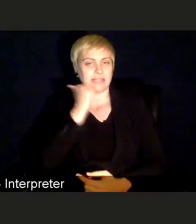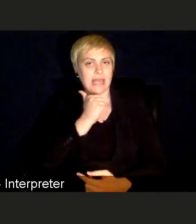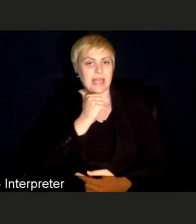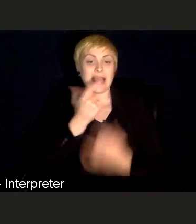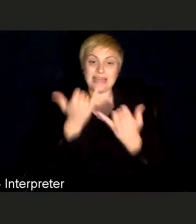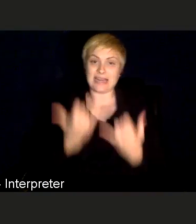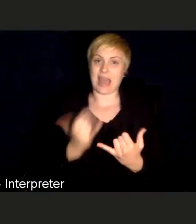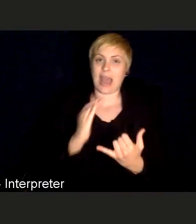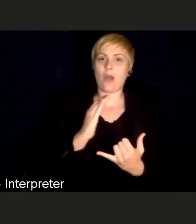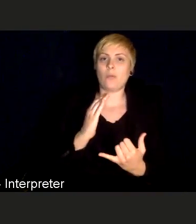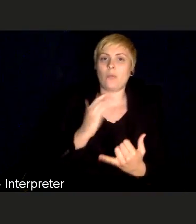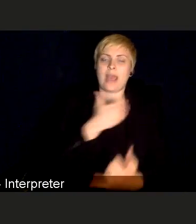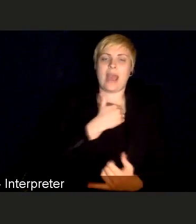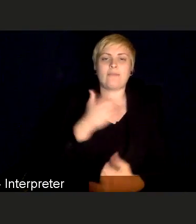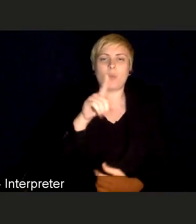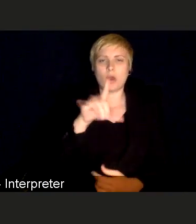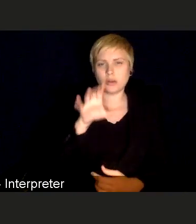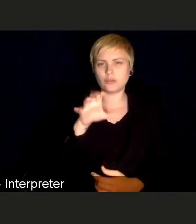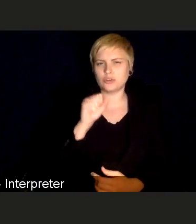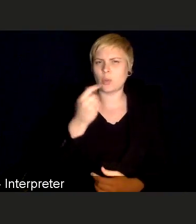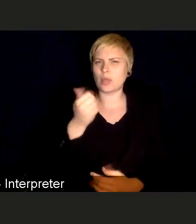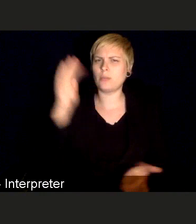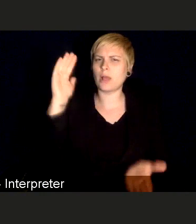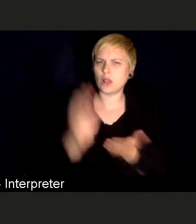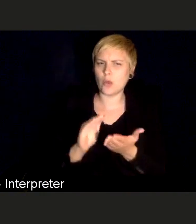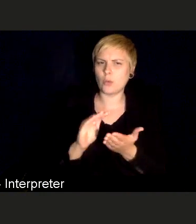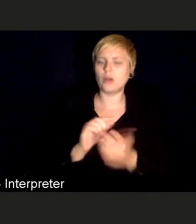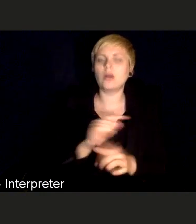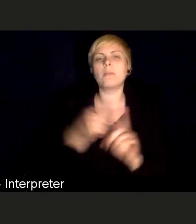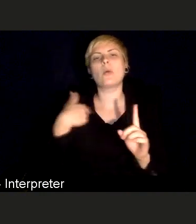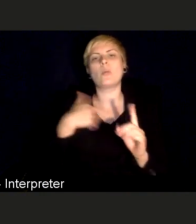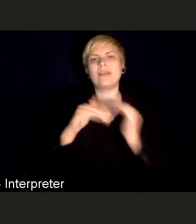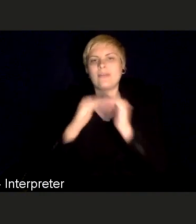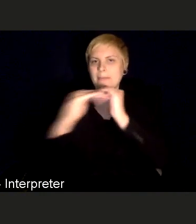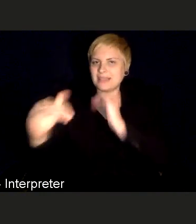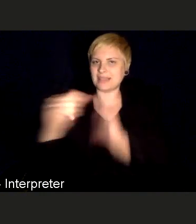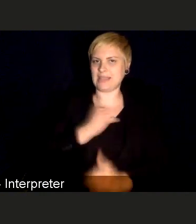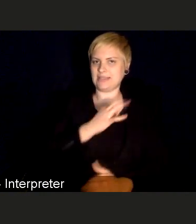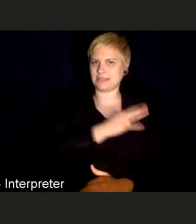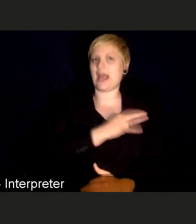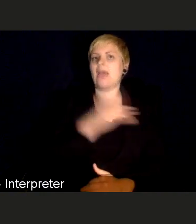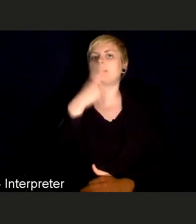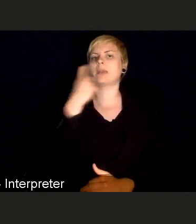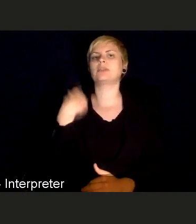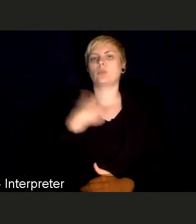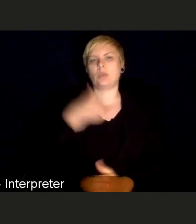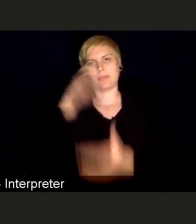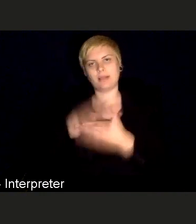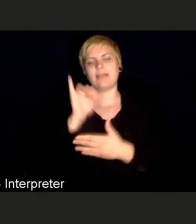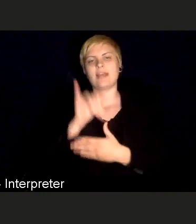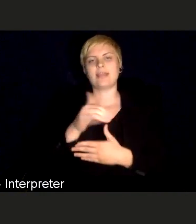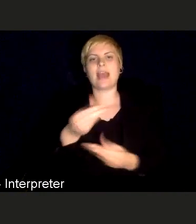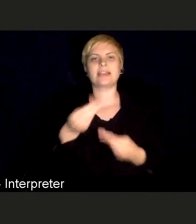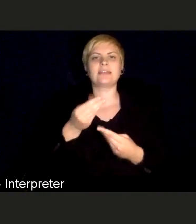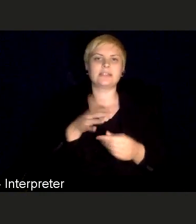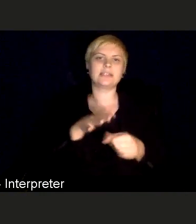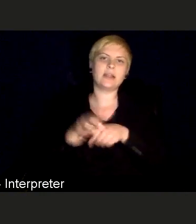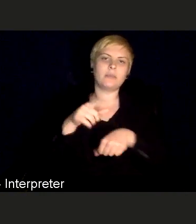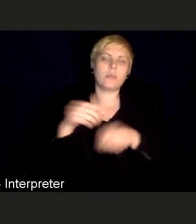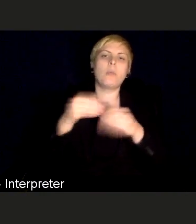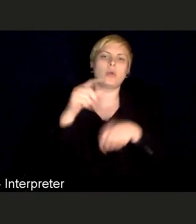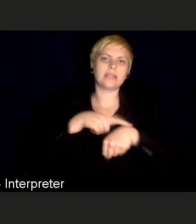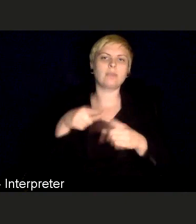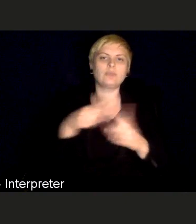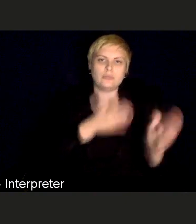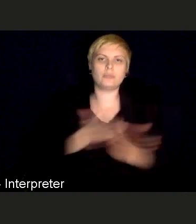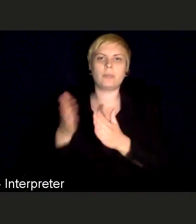our staffing complement because we believe that will get us the greatest preparatory time period as we are readying for the